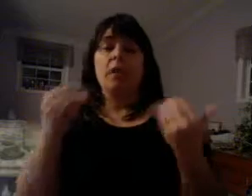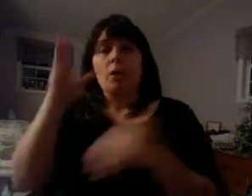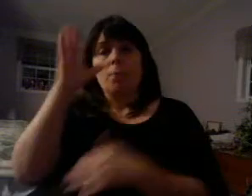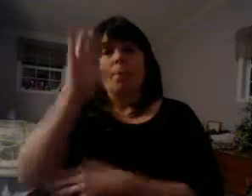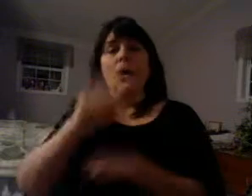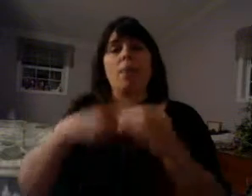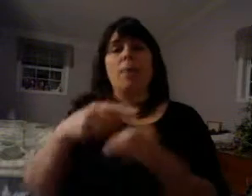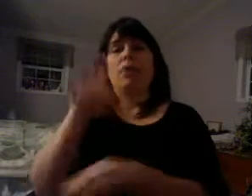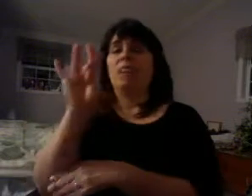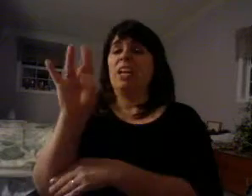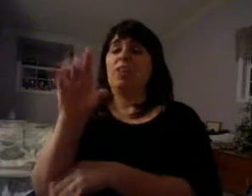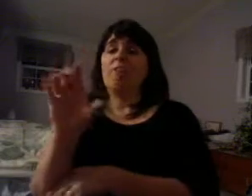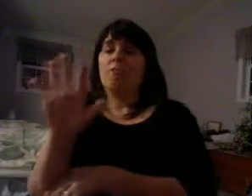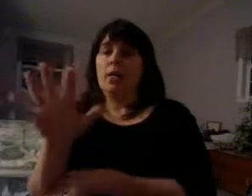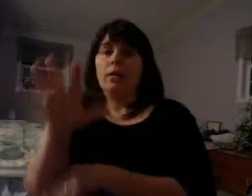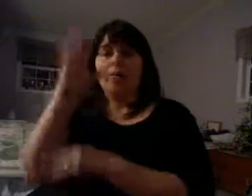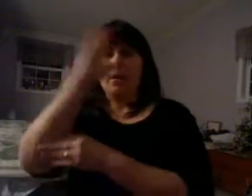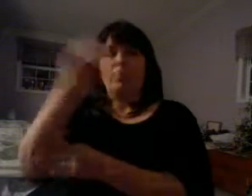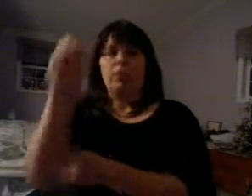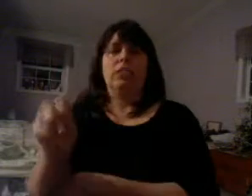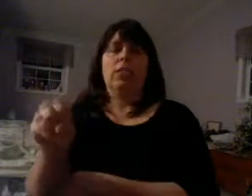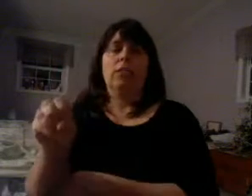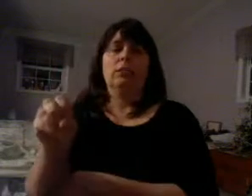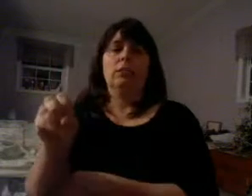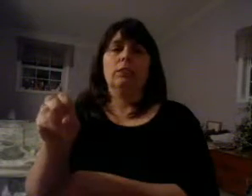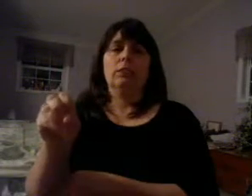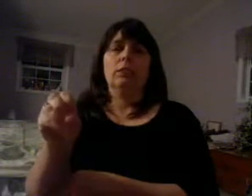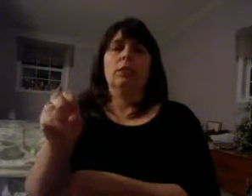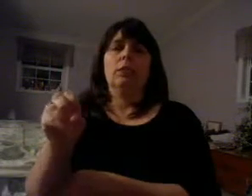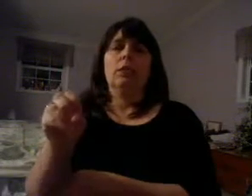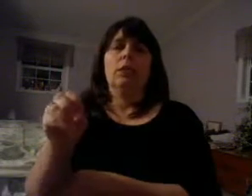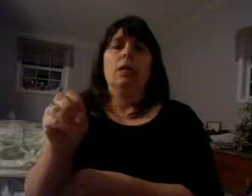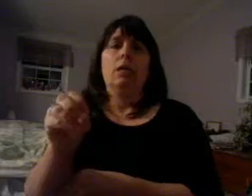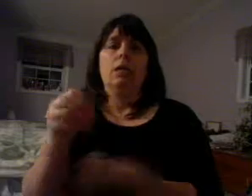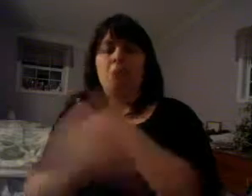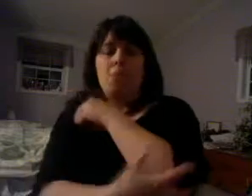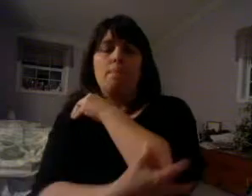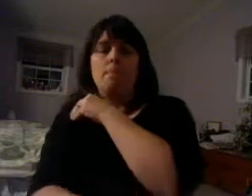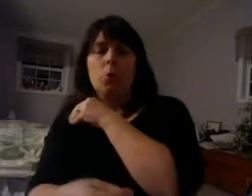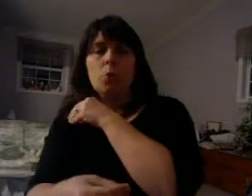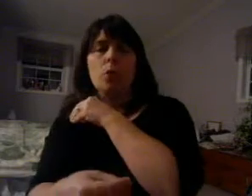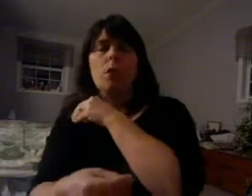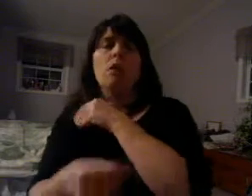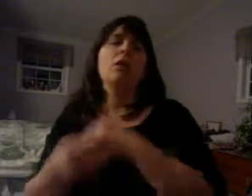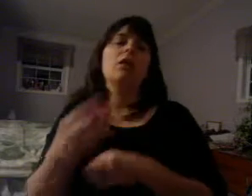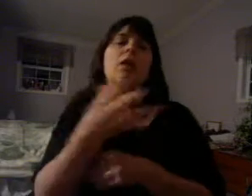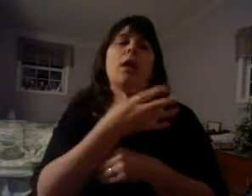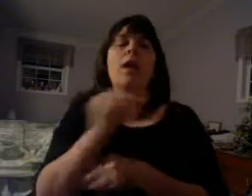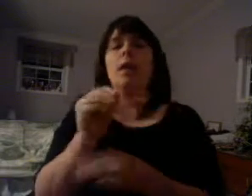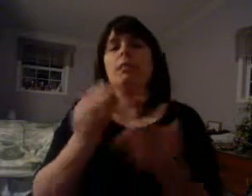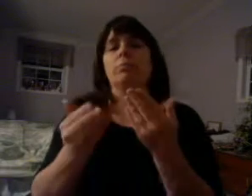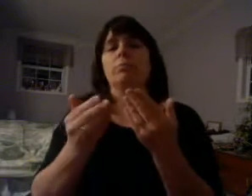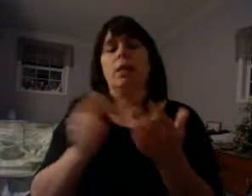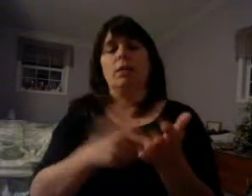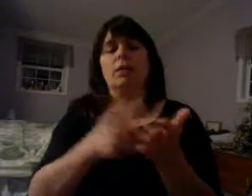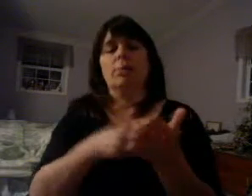them are male, both as offender and as victim. They are poor, both relative and absolute. They tend to be urban homicides, and they